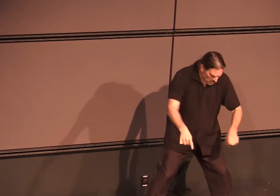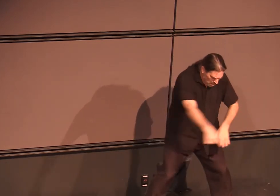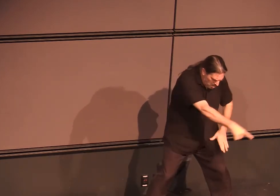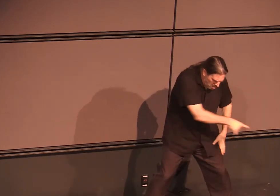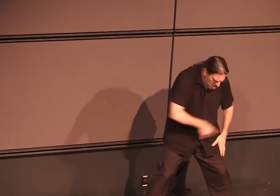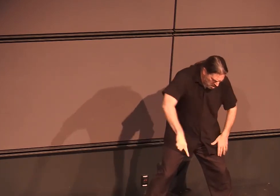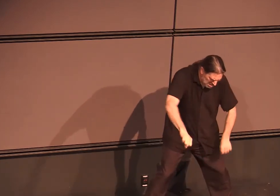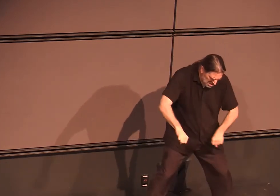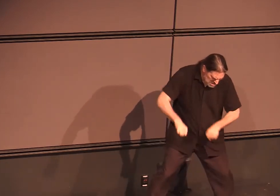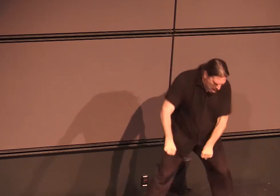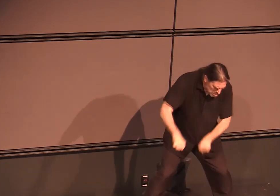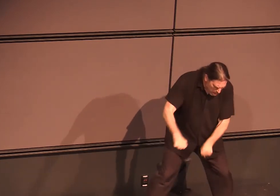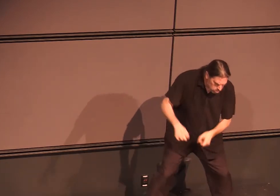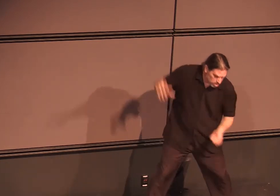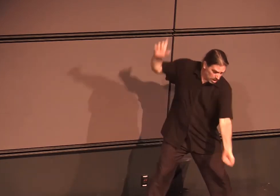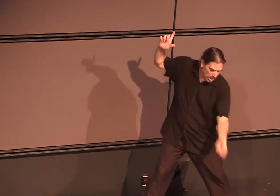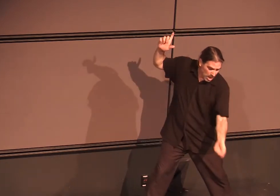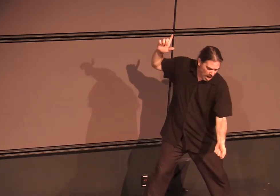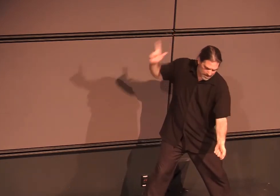a hole.